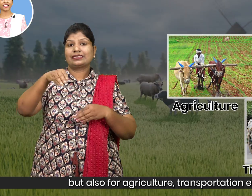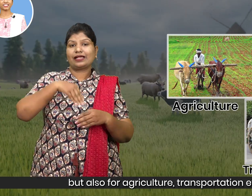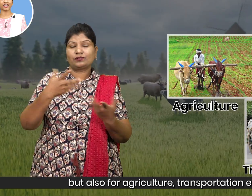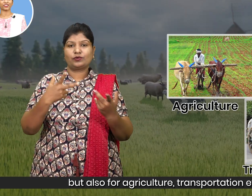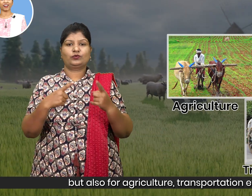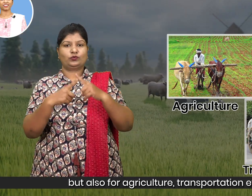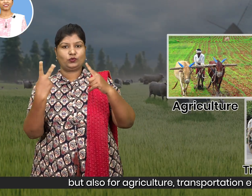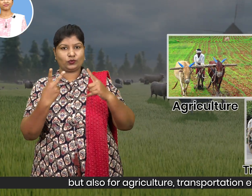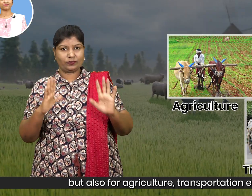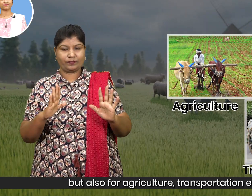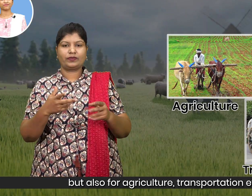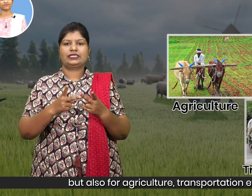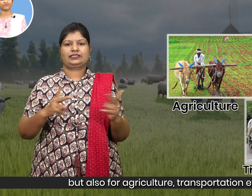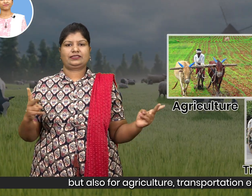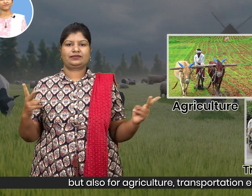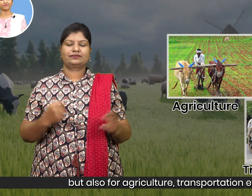transportation, etc.